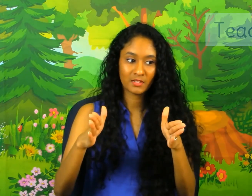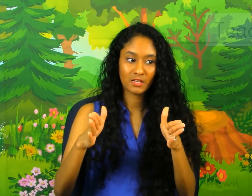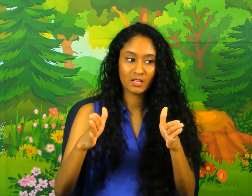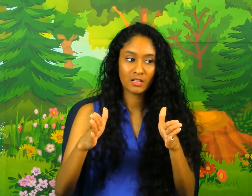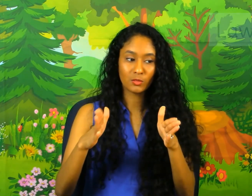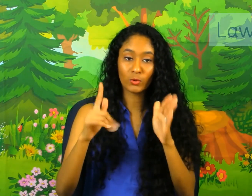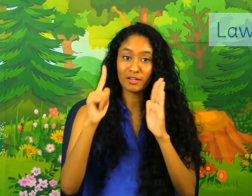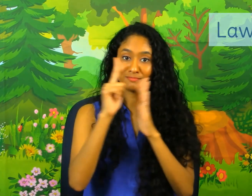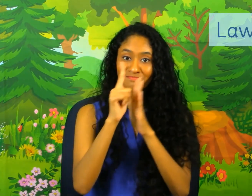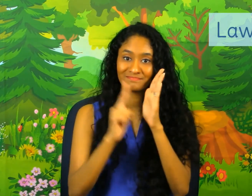lawyer,